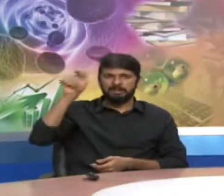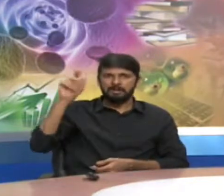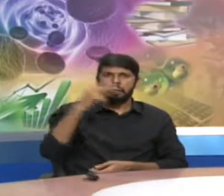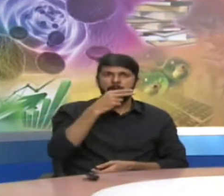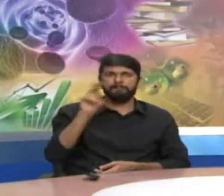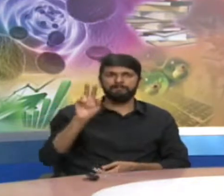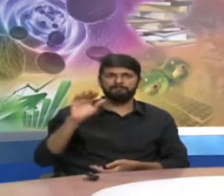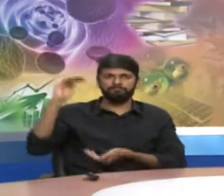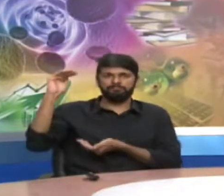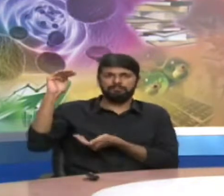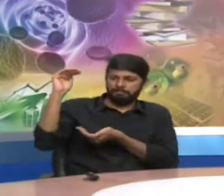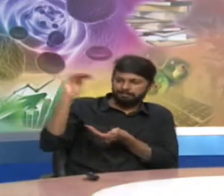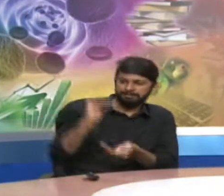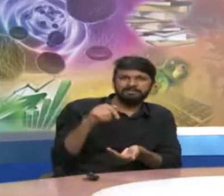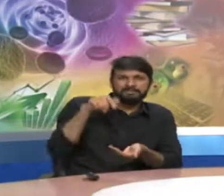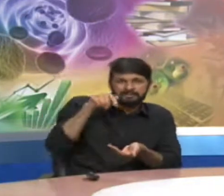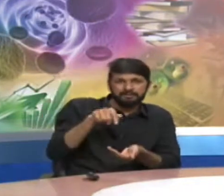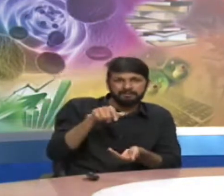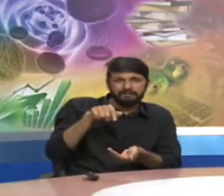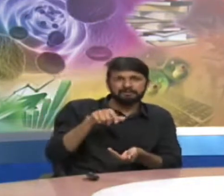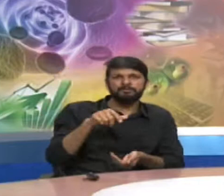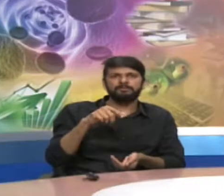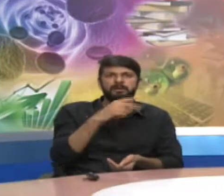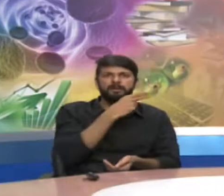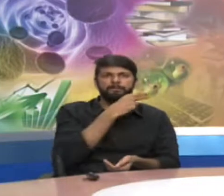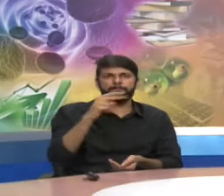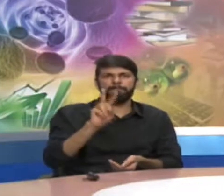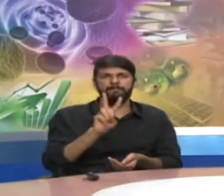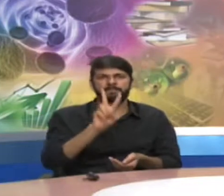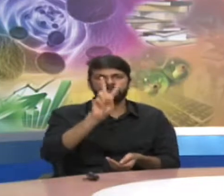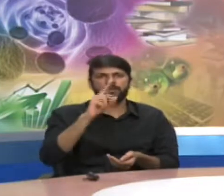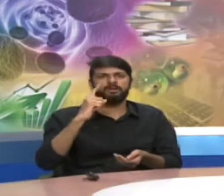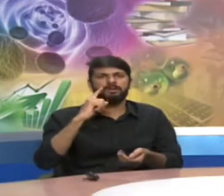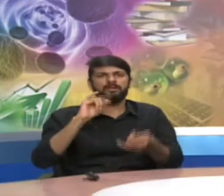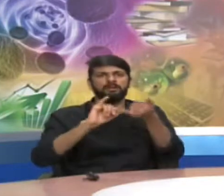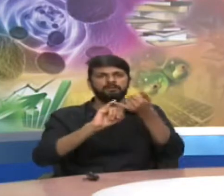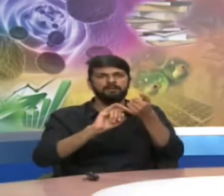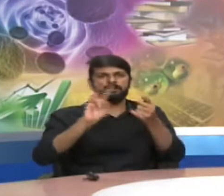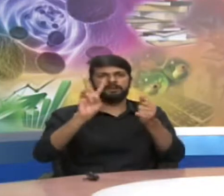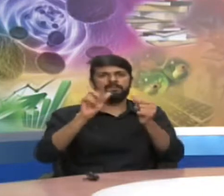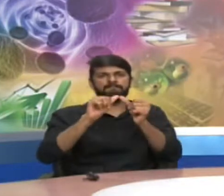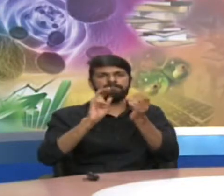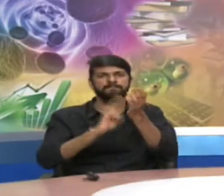The description about this painting is that Prince Vishwavantra,